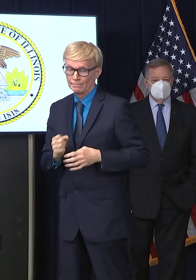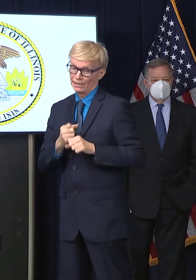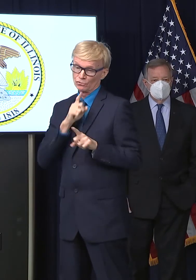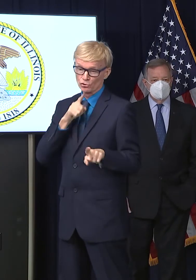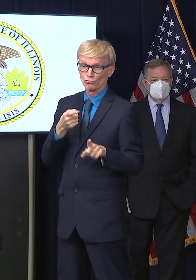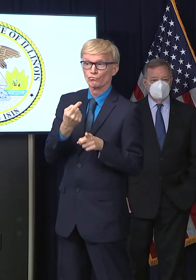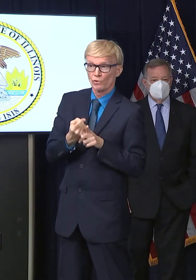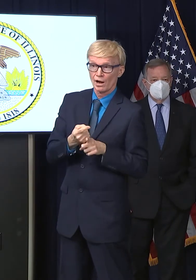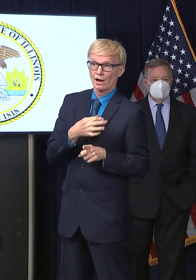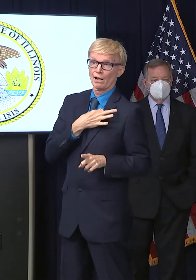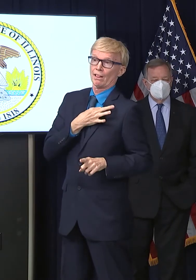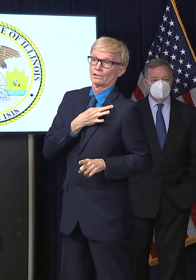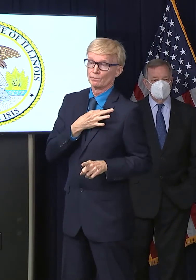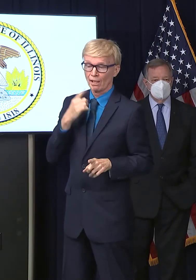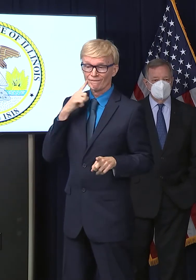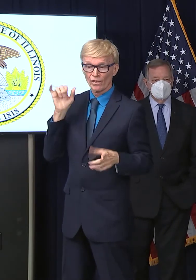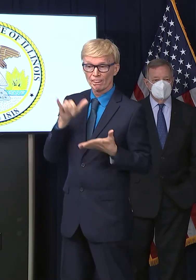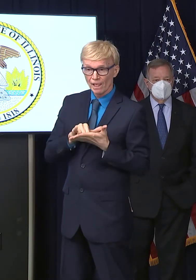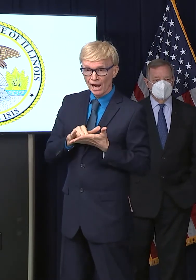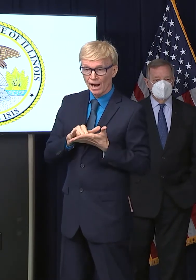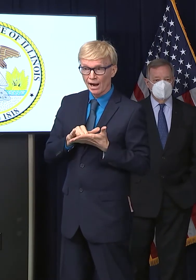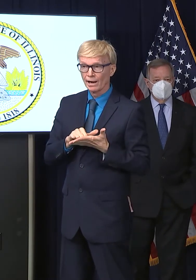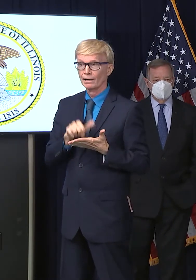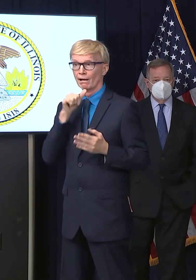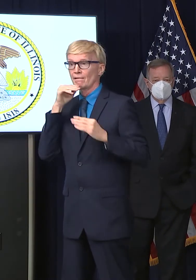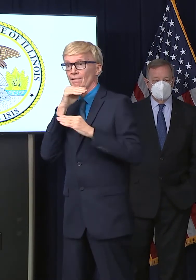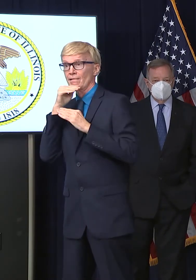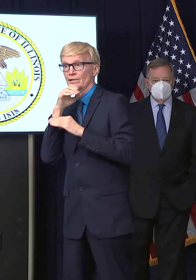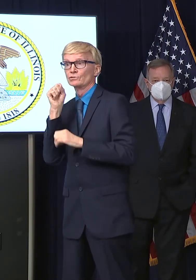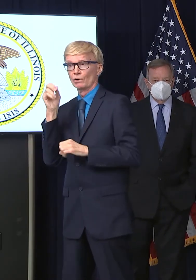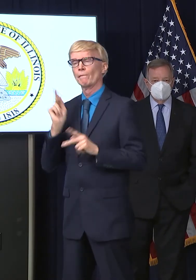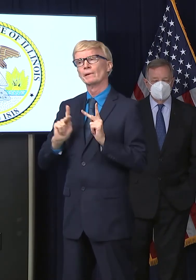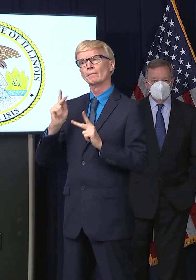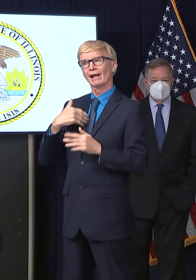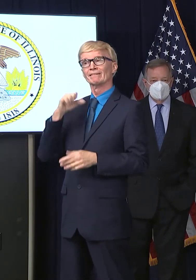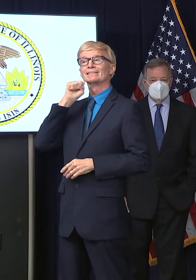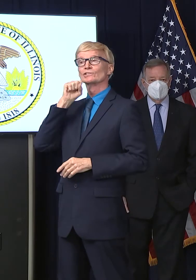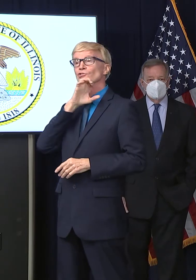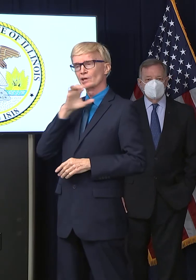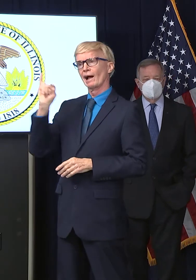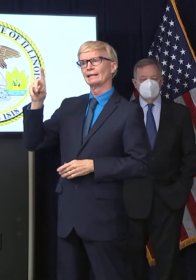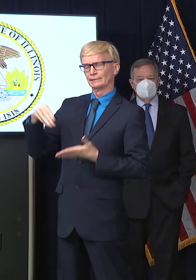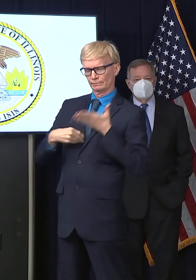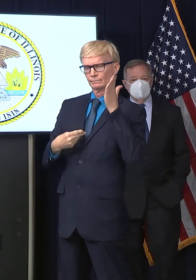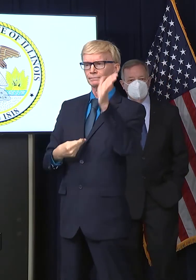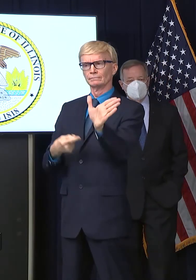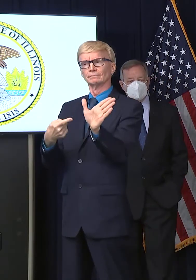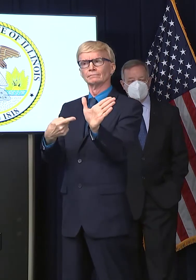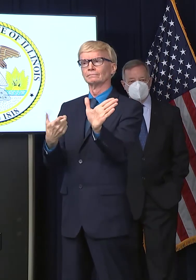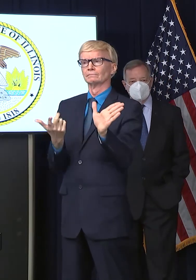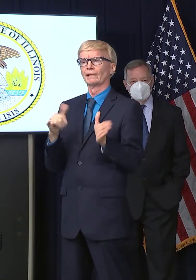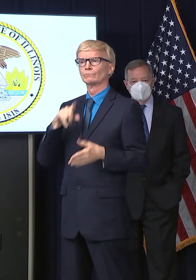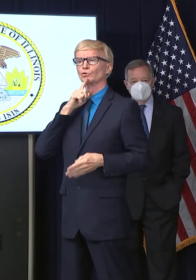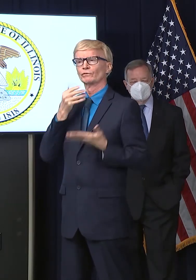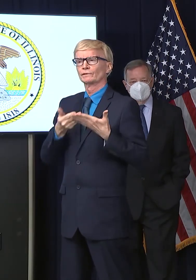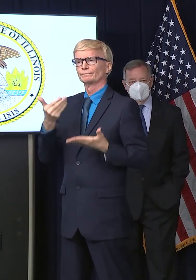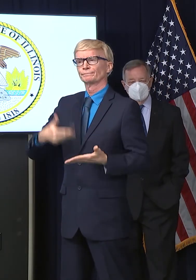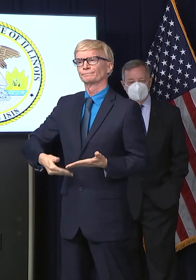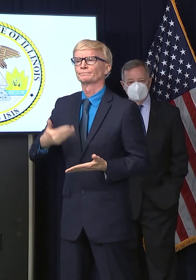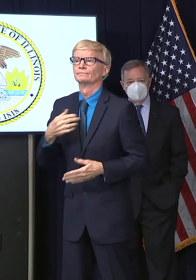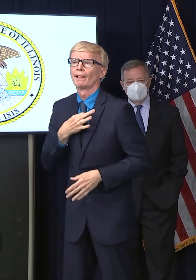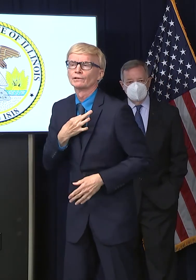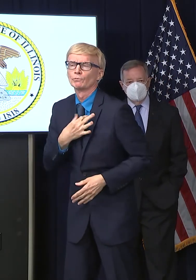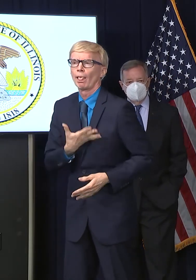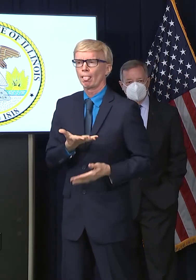are eligible, when they're senior days, that people show their ID and show that they're eligible. So we'll do, as best a job we